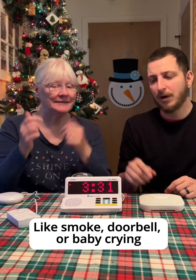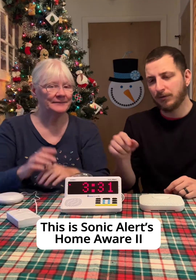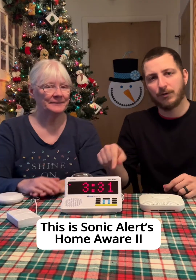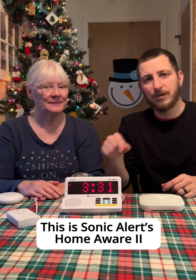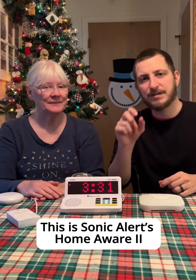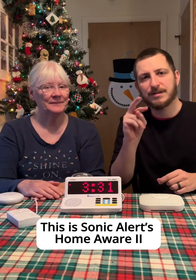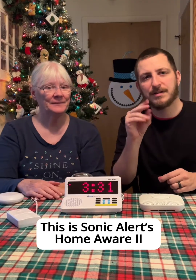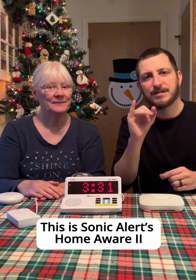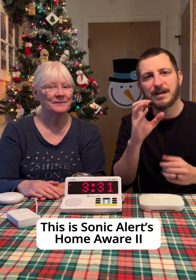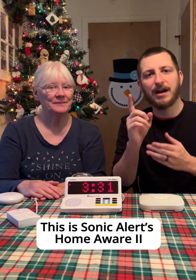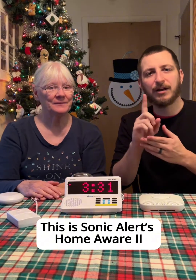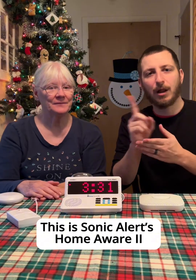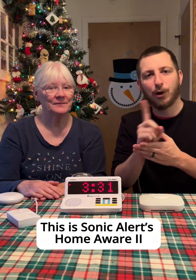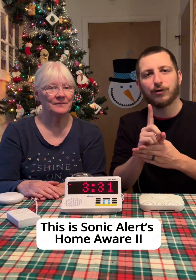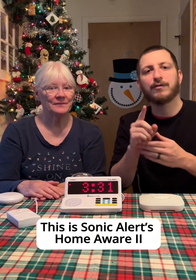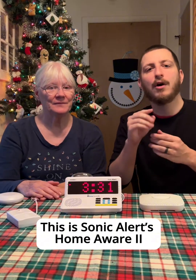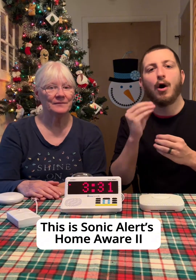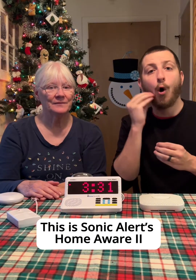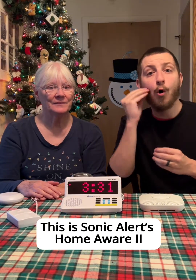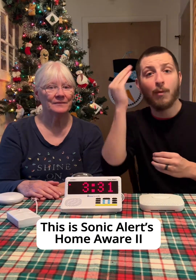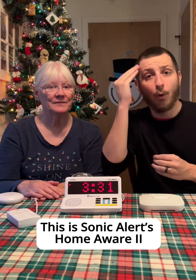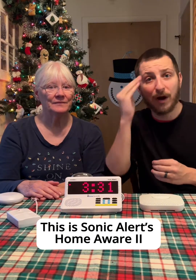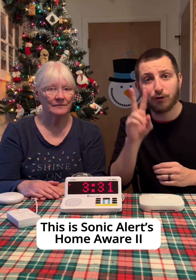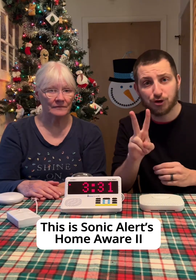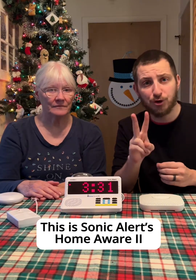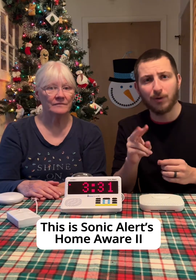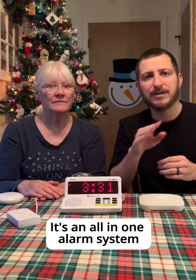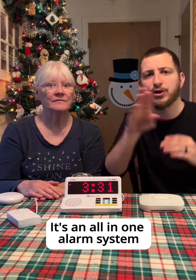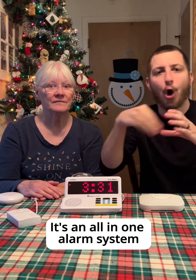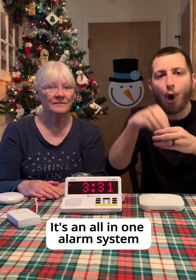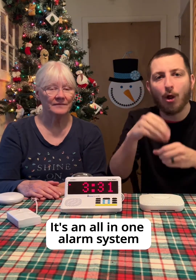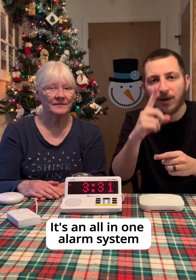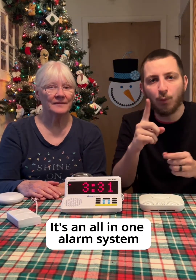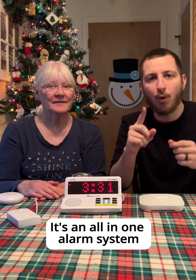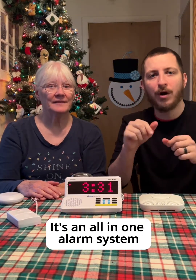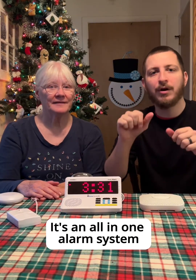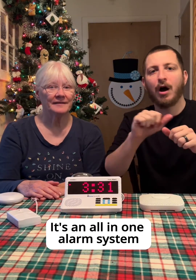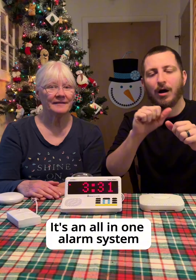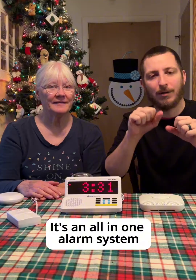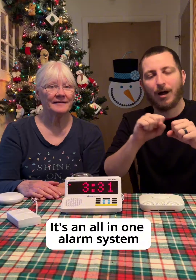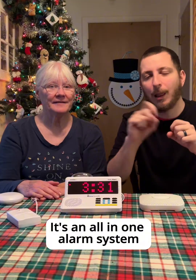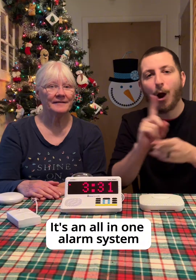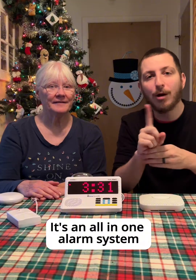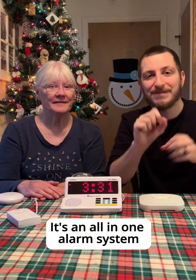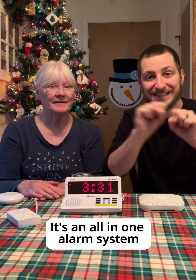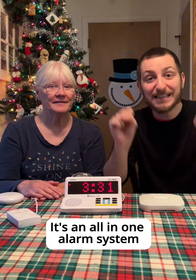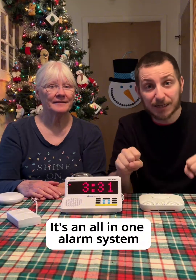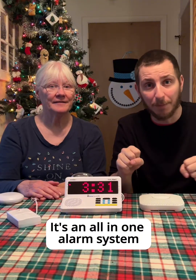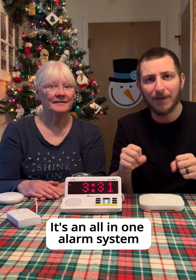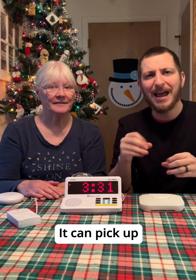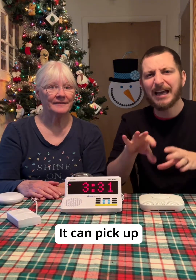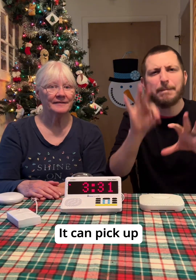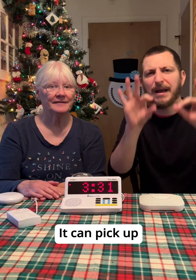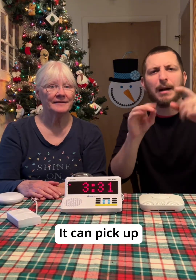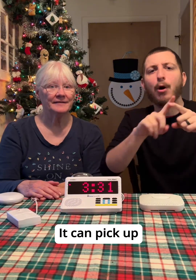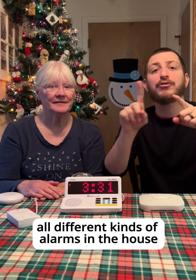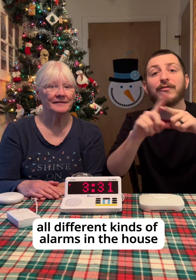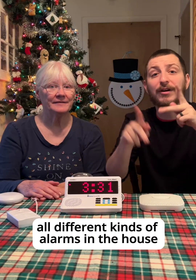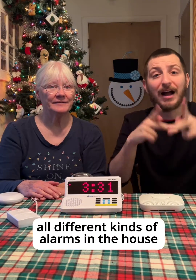So this is Sonic Alert's HomeAware 2. It's an all-in-one alarm system. It can pick up all different kinds